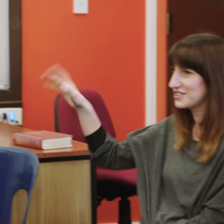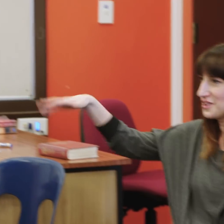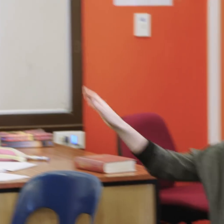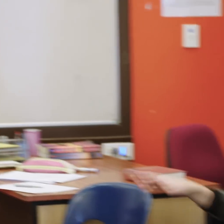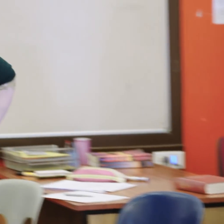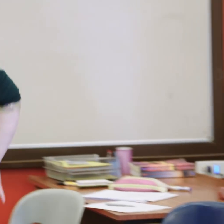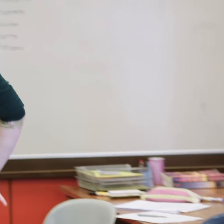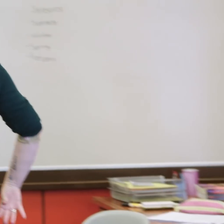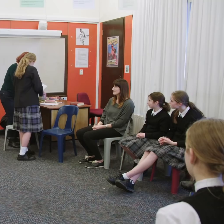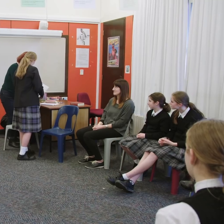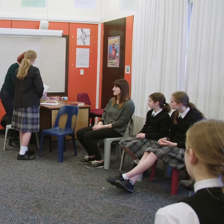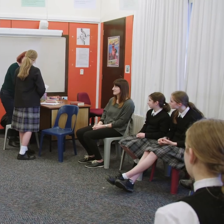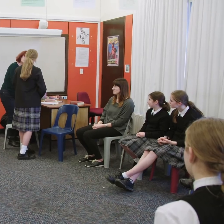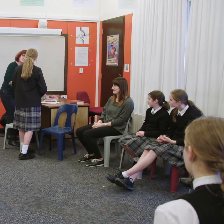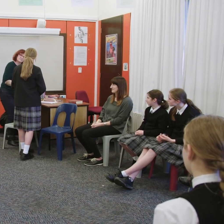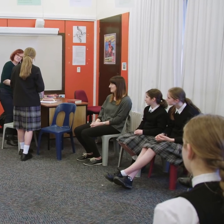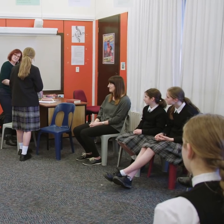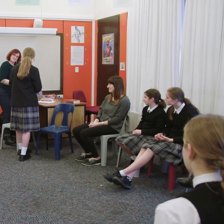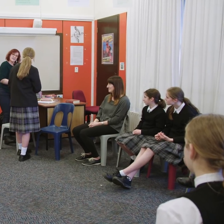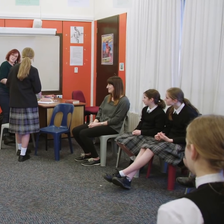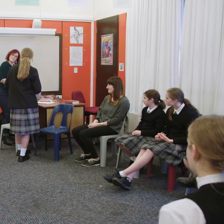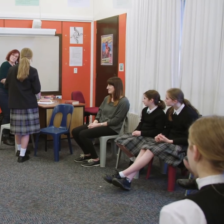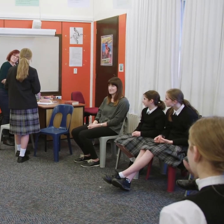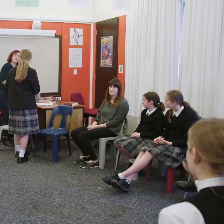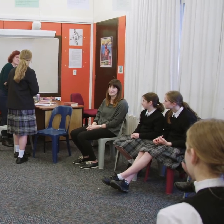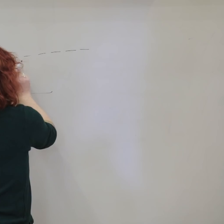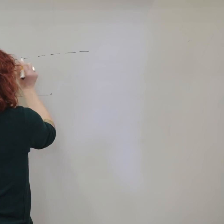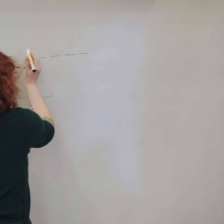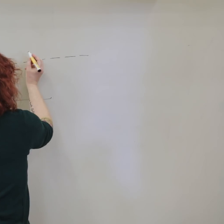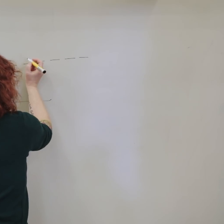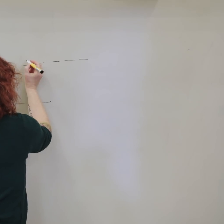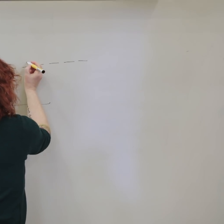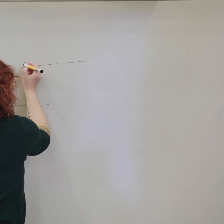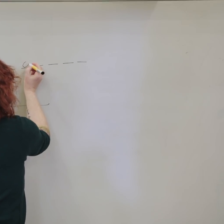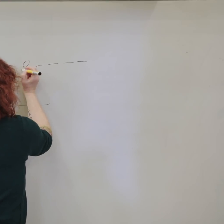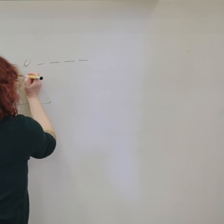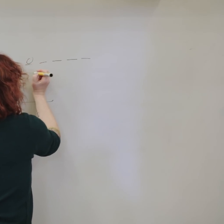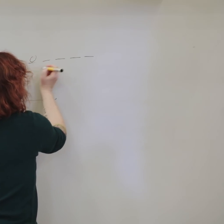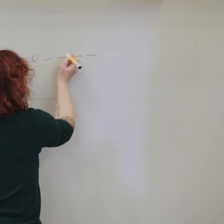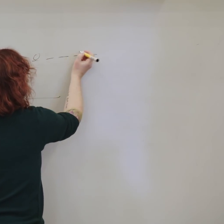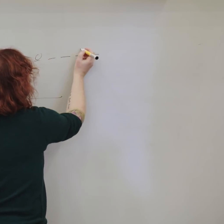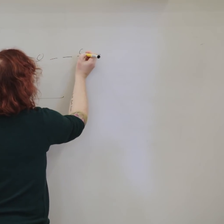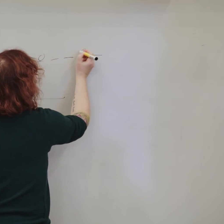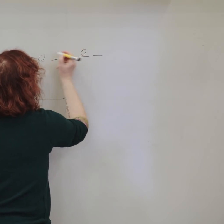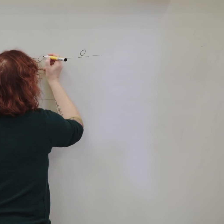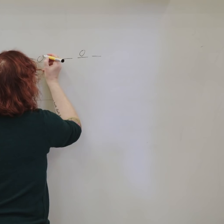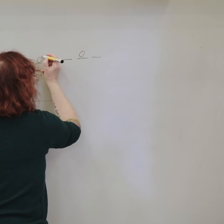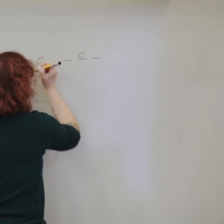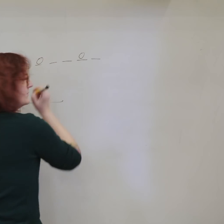The main thing for me with teaching is relationship and togetherness. I thought that I needed to kind